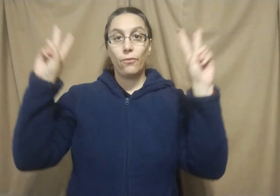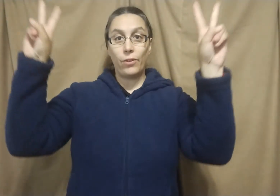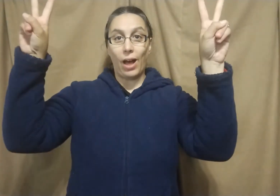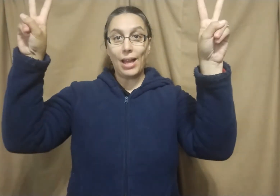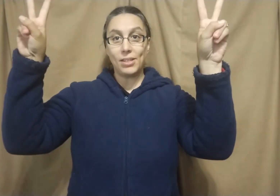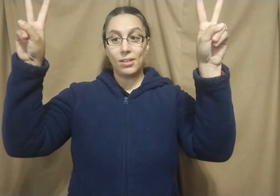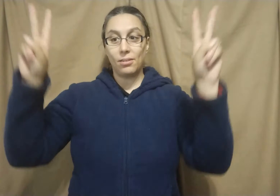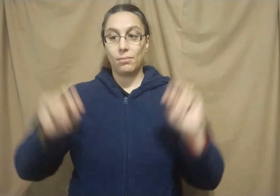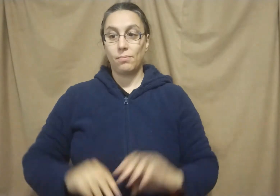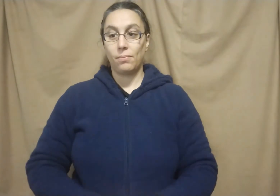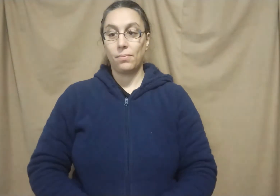vivat,